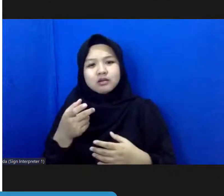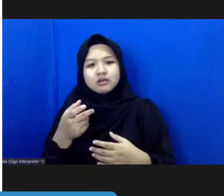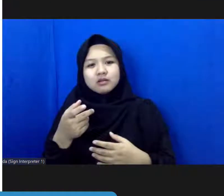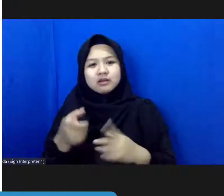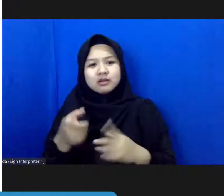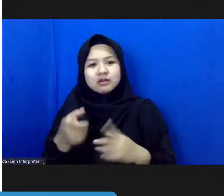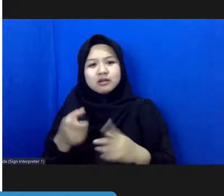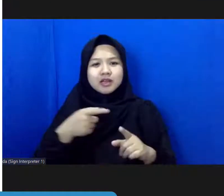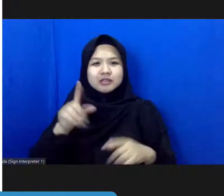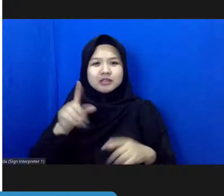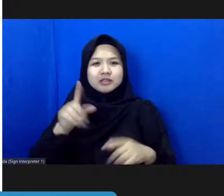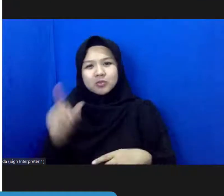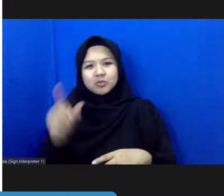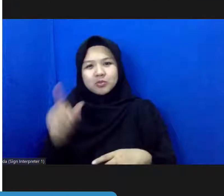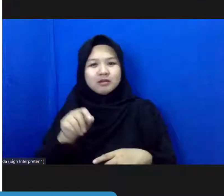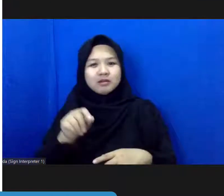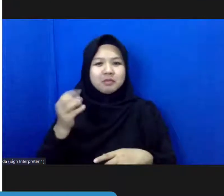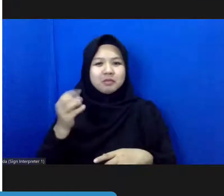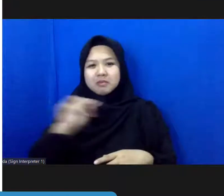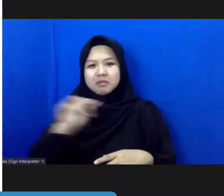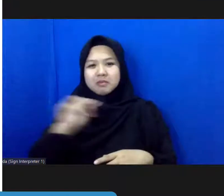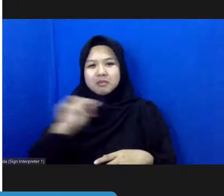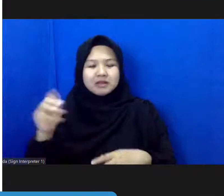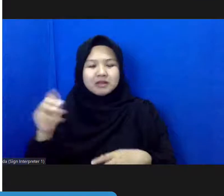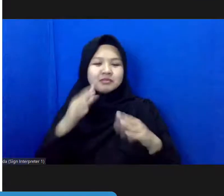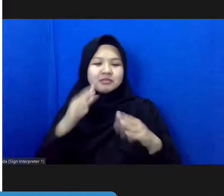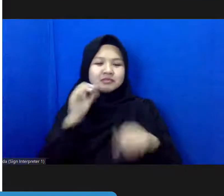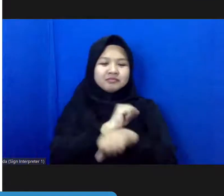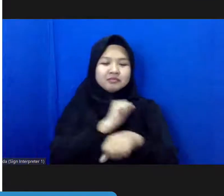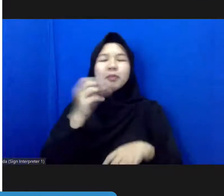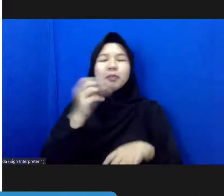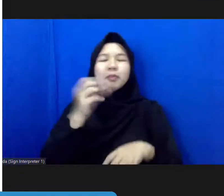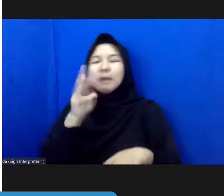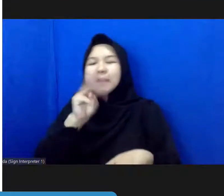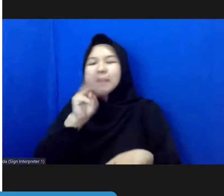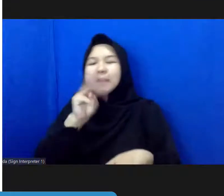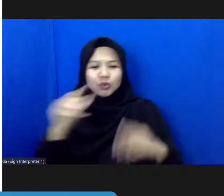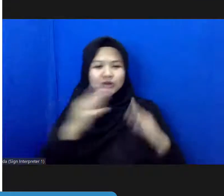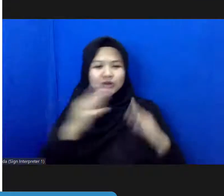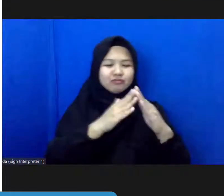1 month after the working from home, is already